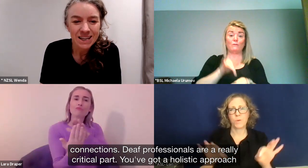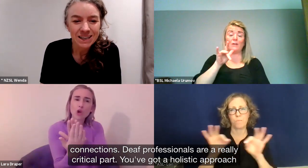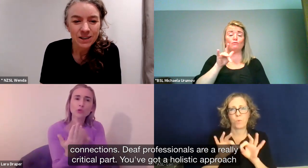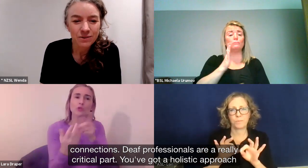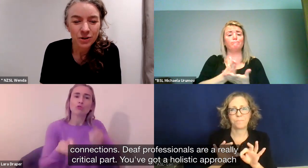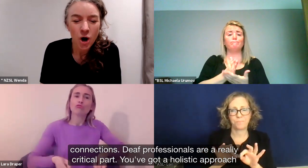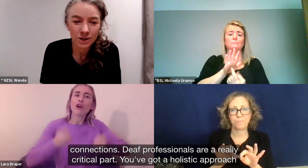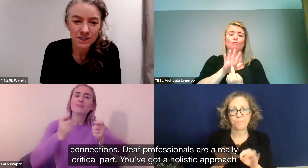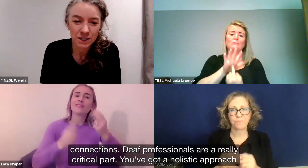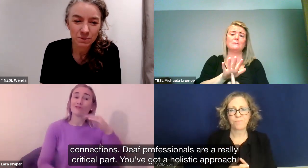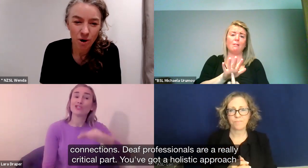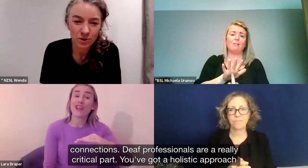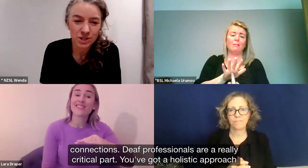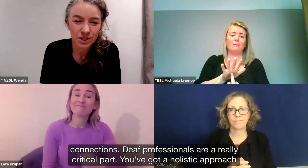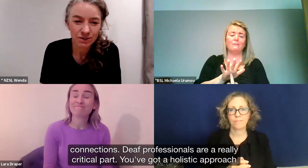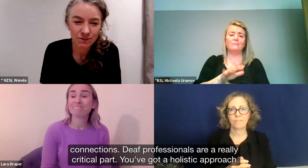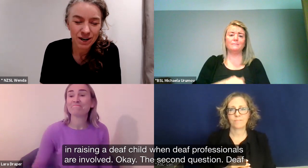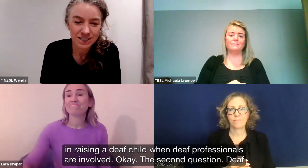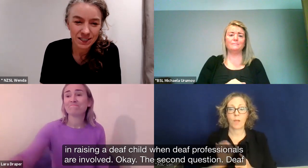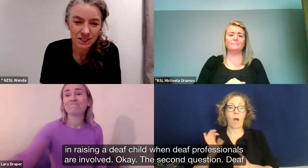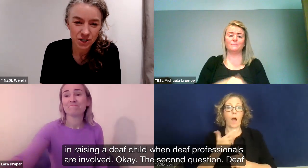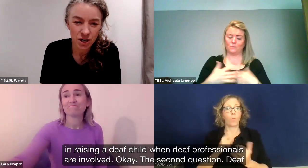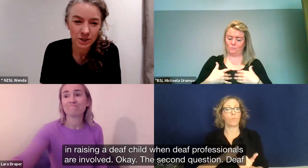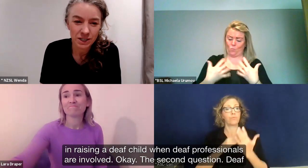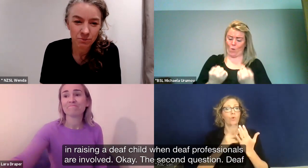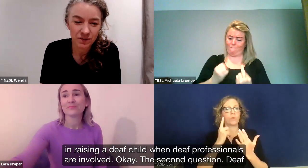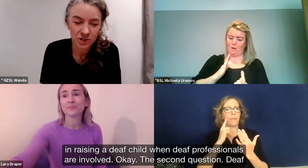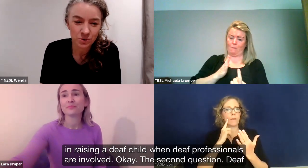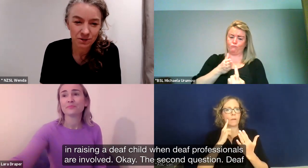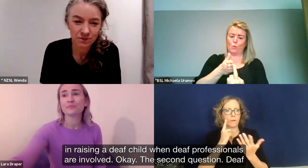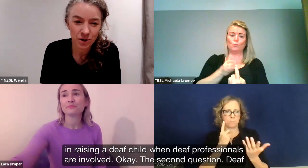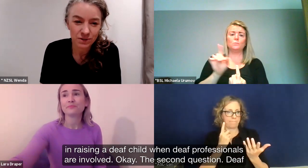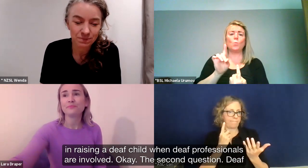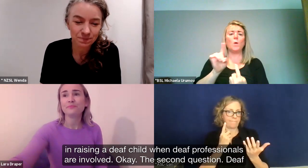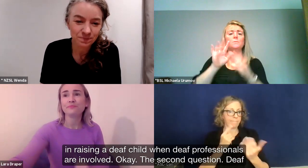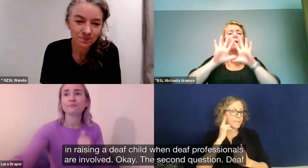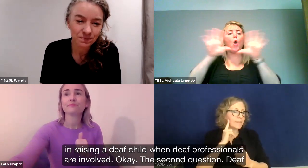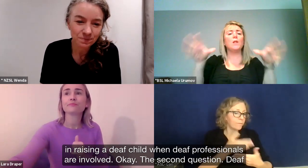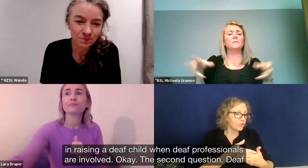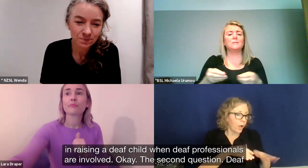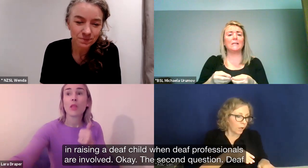I think you've got a holistic approach in raising a deaf child when deaf professionals are involved.